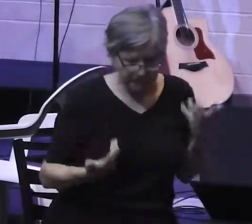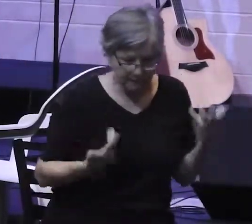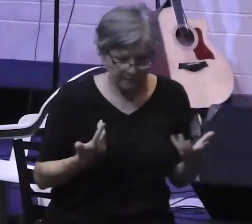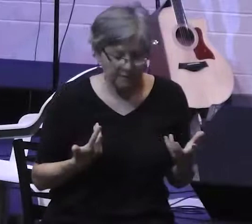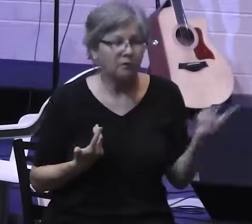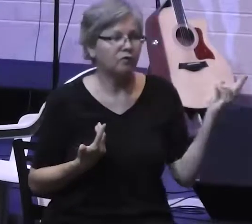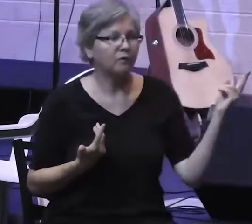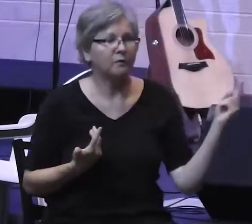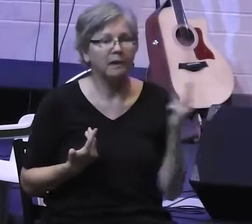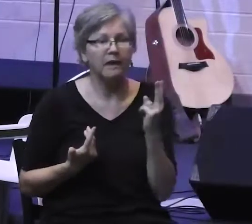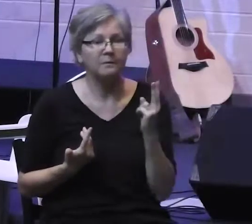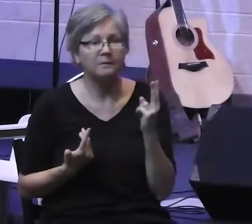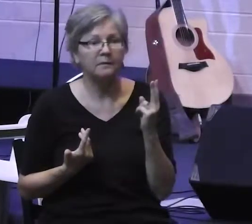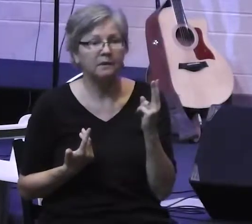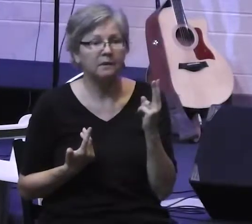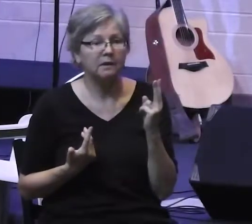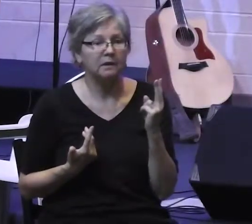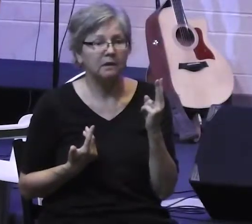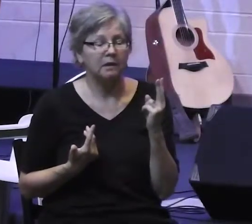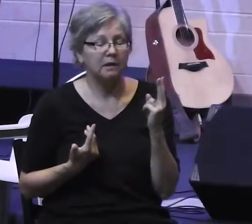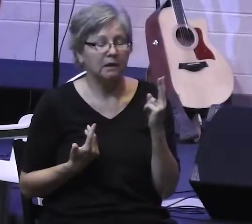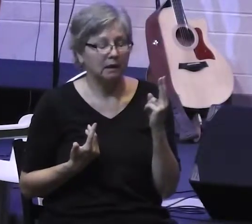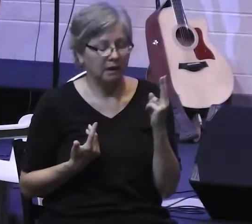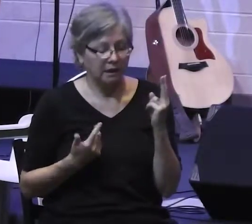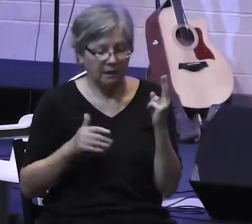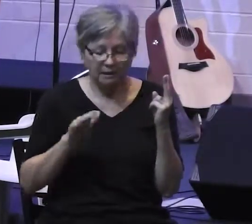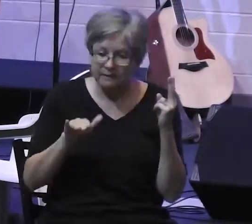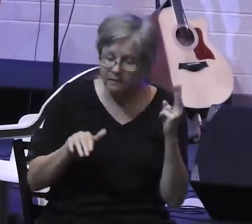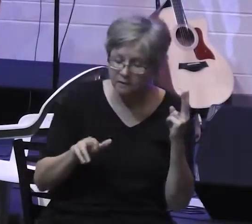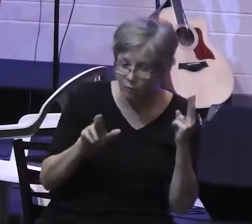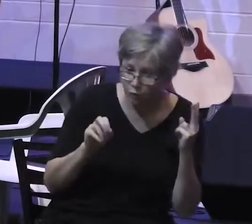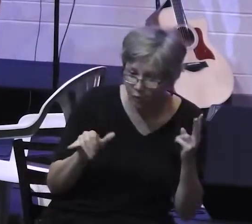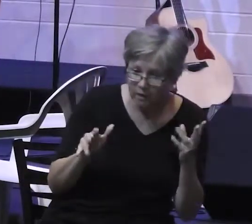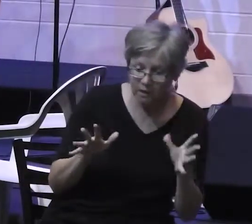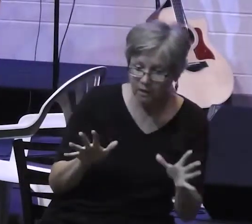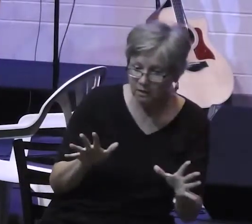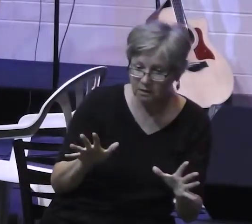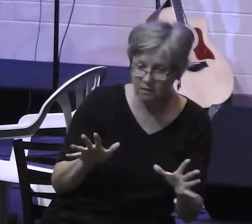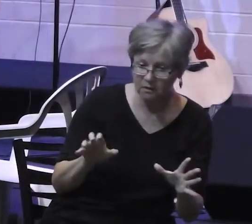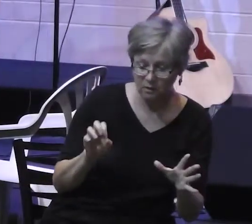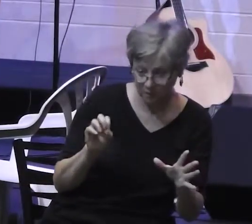Pastor David sat in my back patio and said, Roy, are you okay, brother?